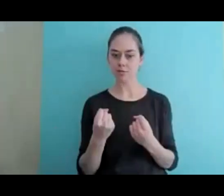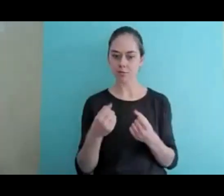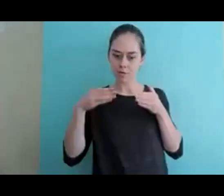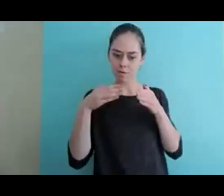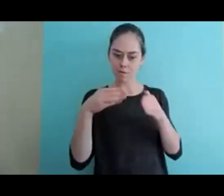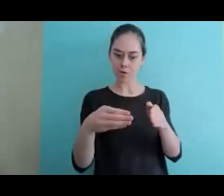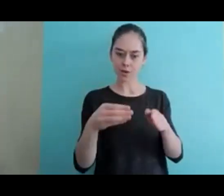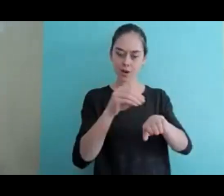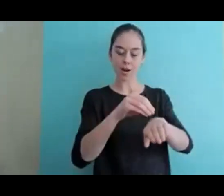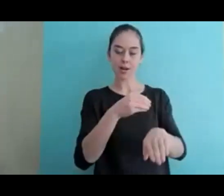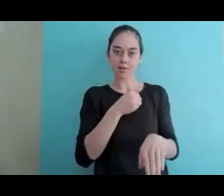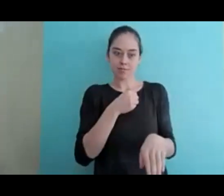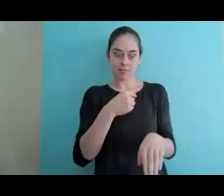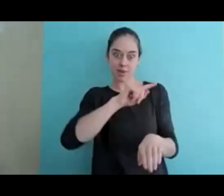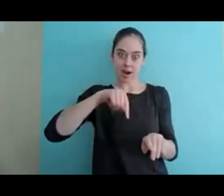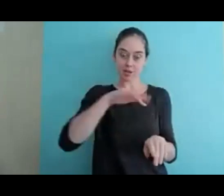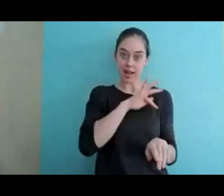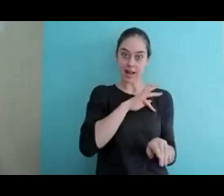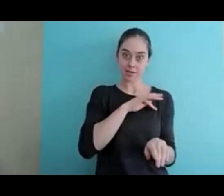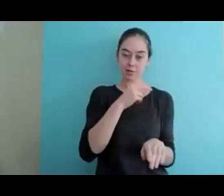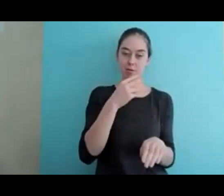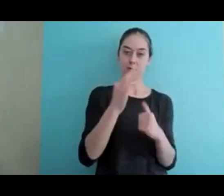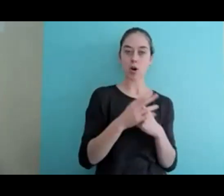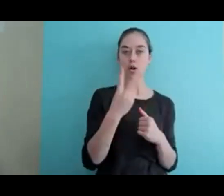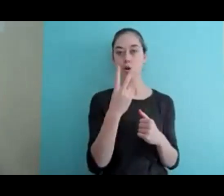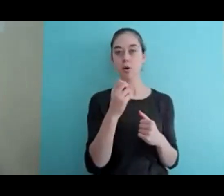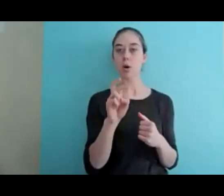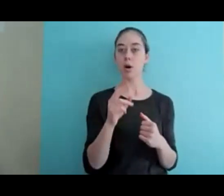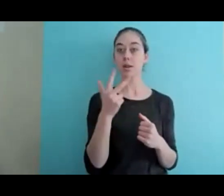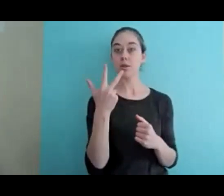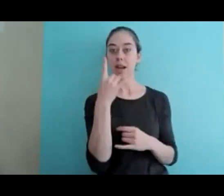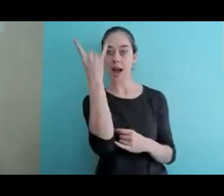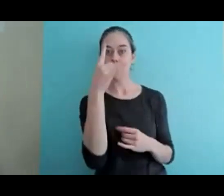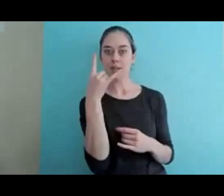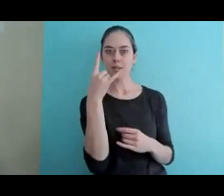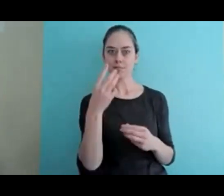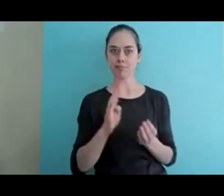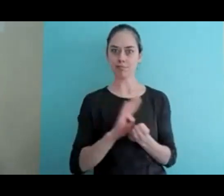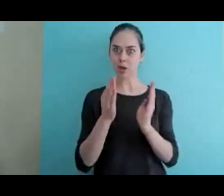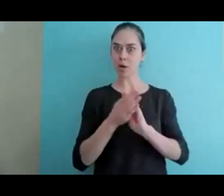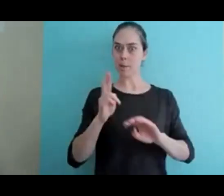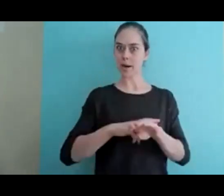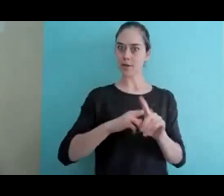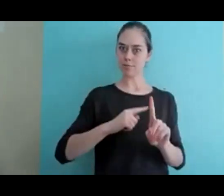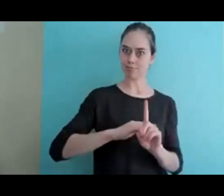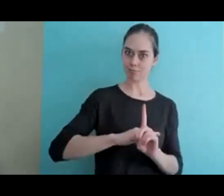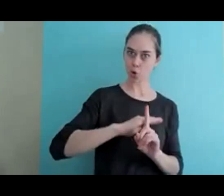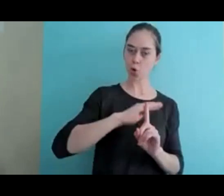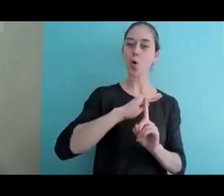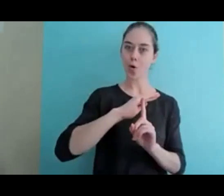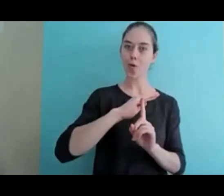for 2 or 3 hours a week, we will be better in all of those other roles. It's a fact. It's a proven fact.